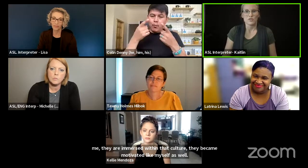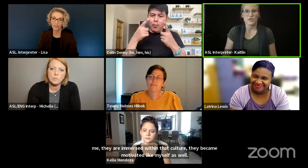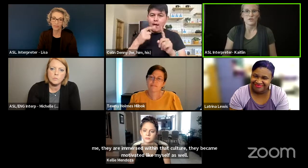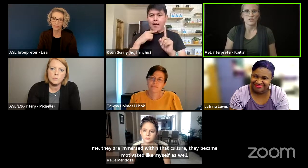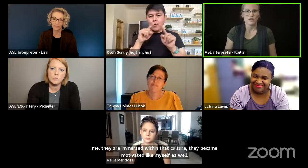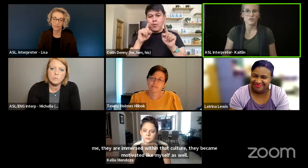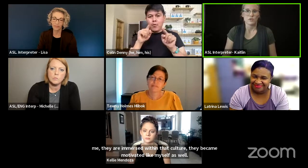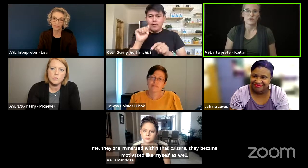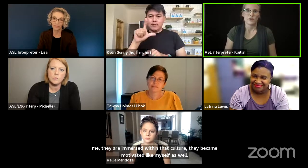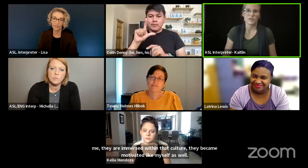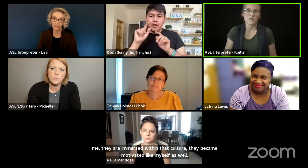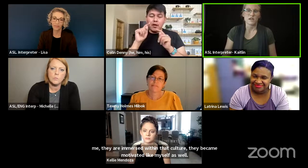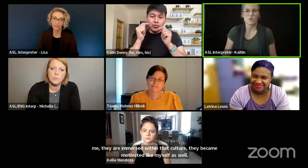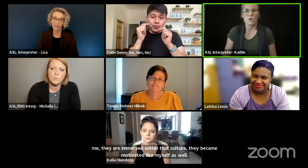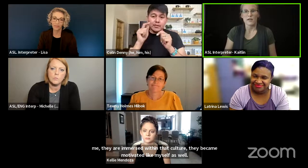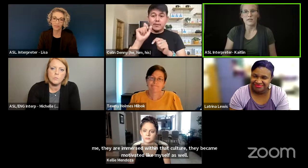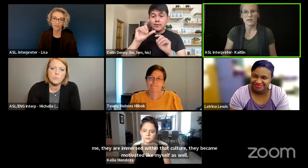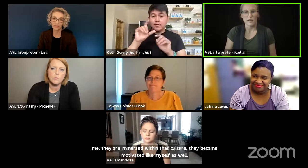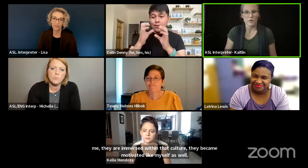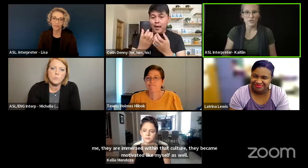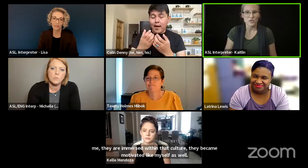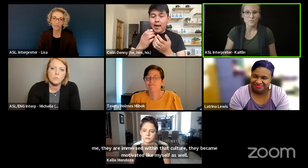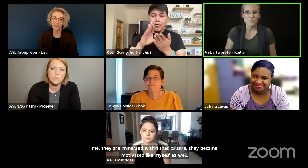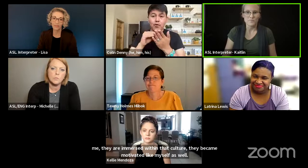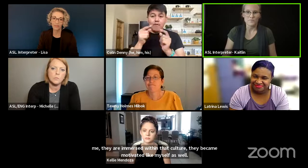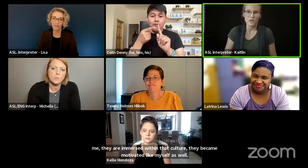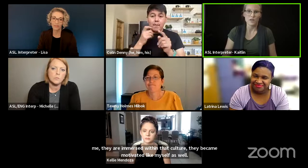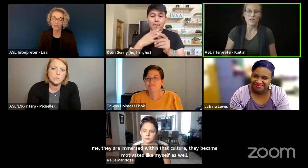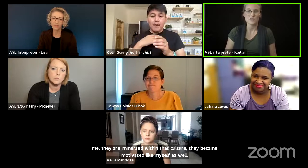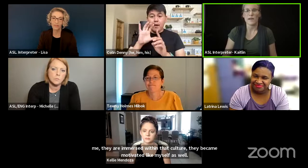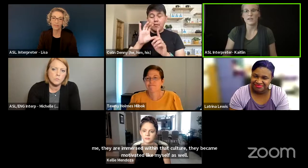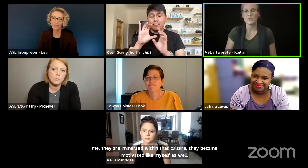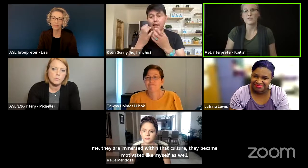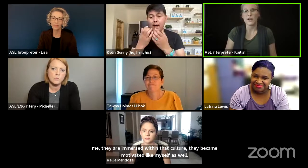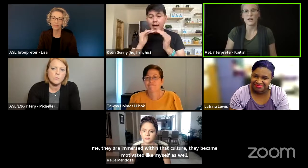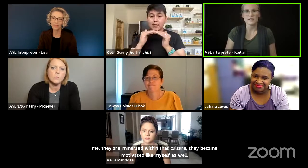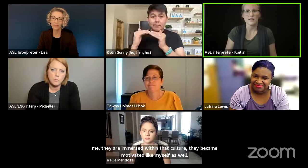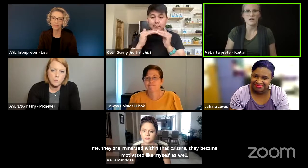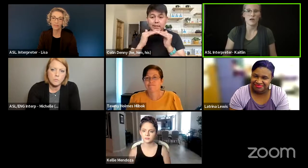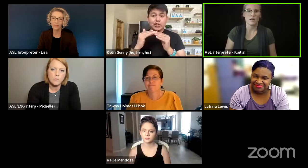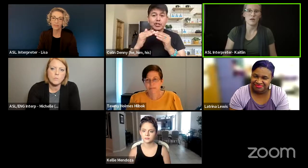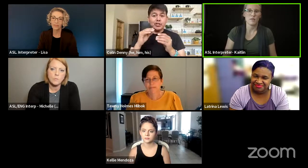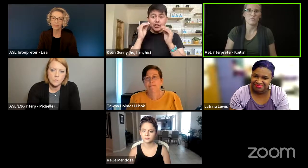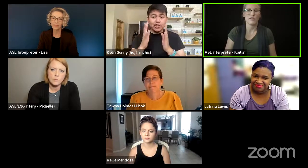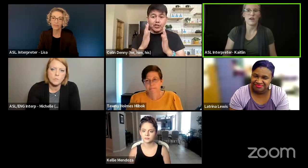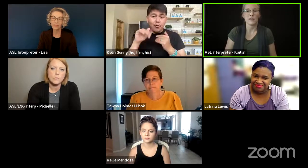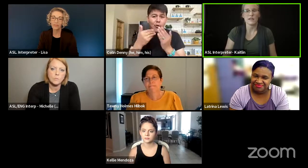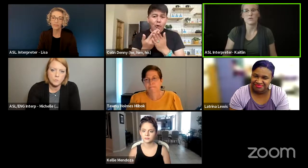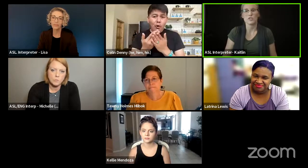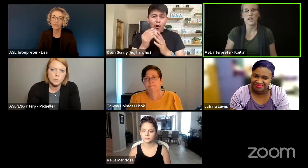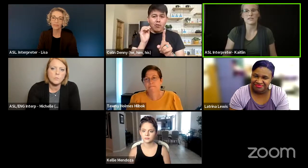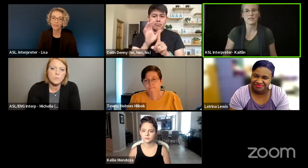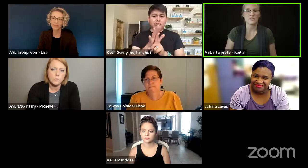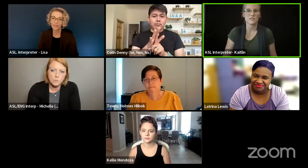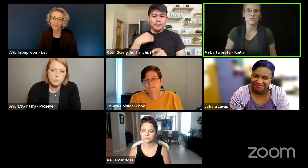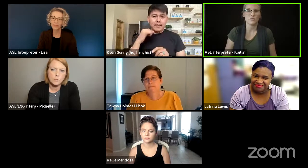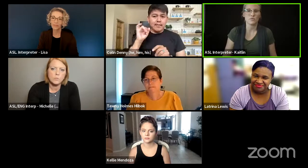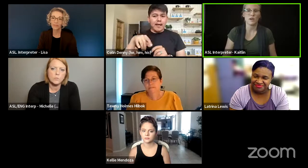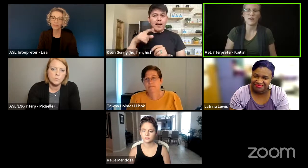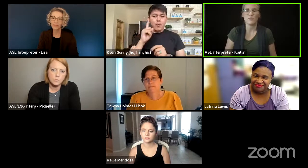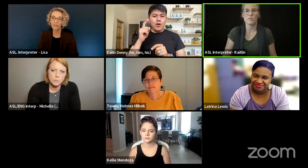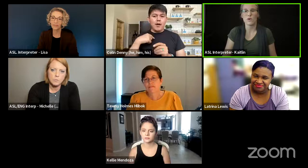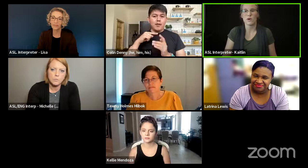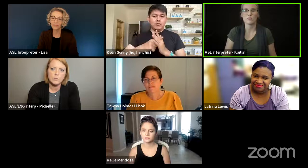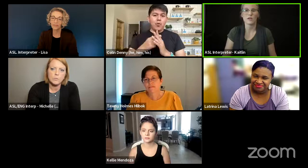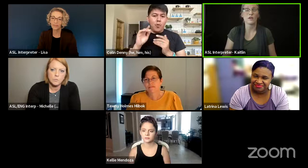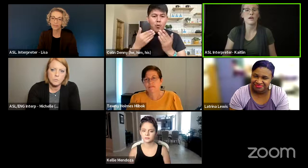deaf children or children with hearing loss how to acquire that language. And that's why I tutor ASL and I provide language access to